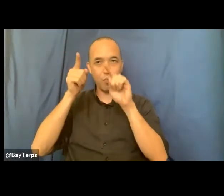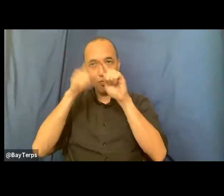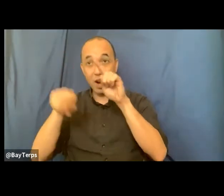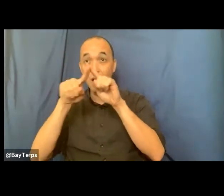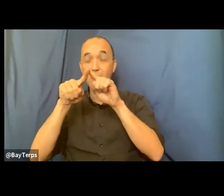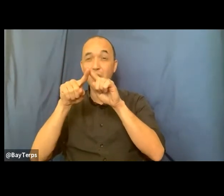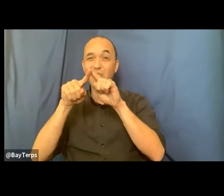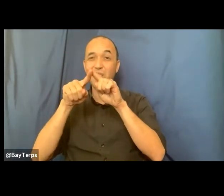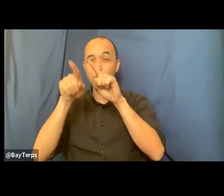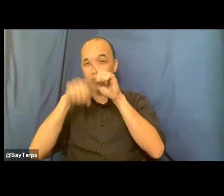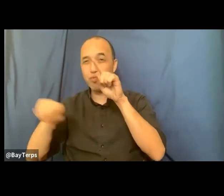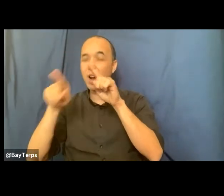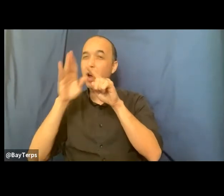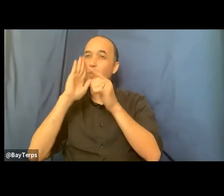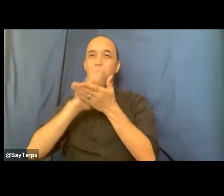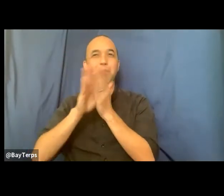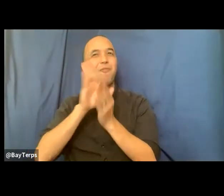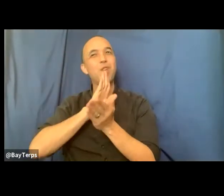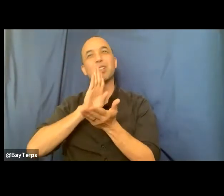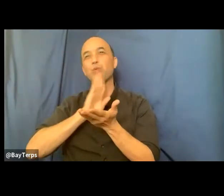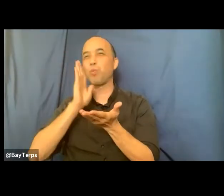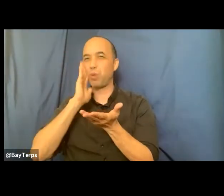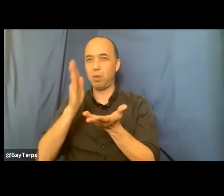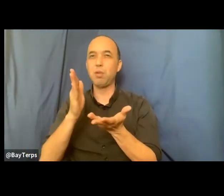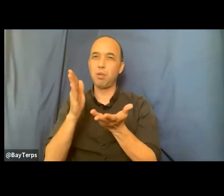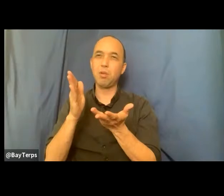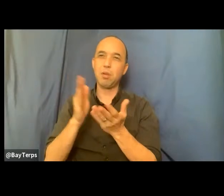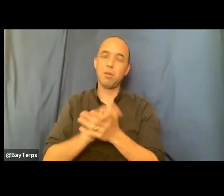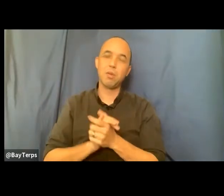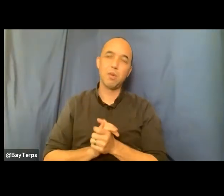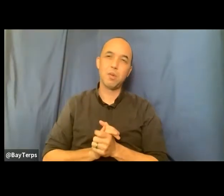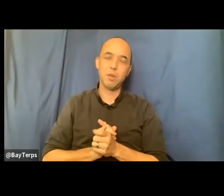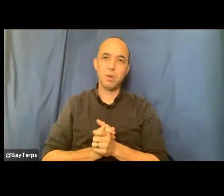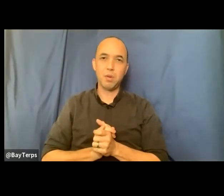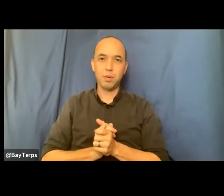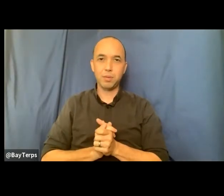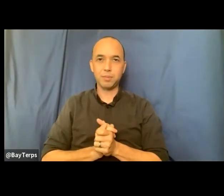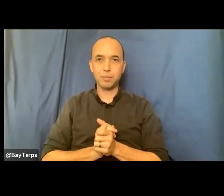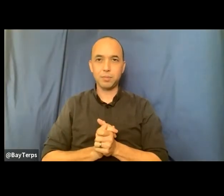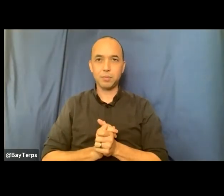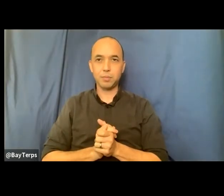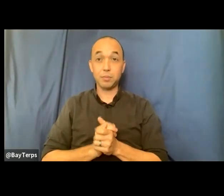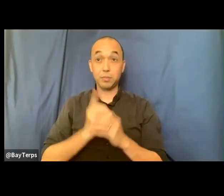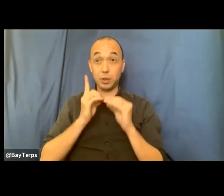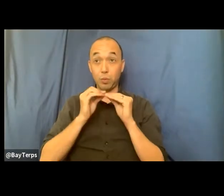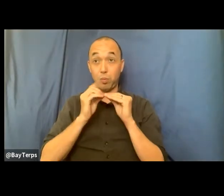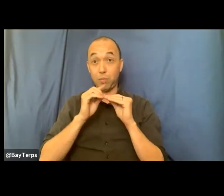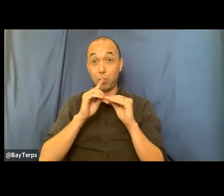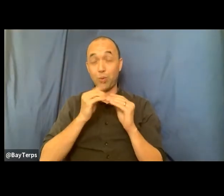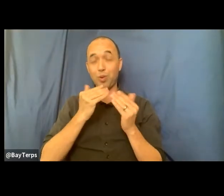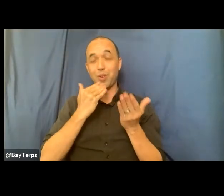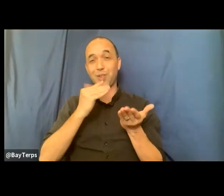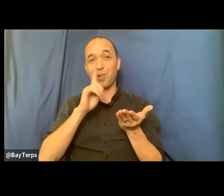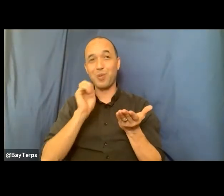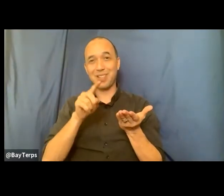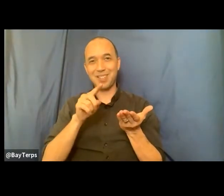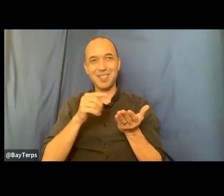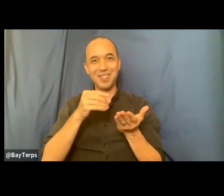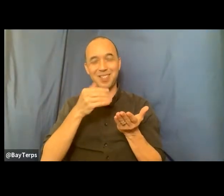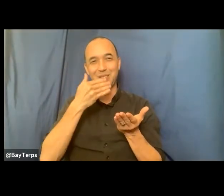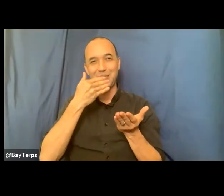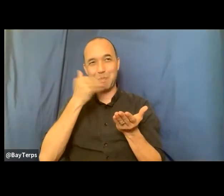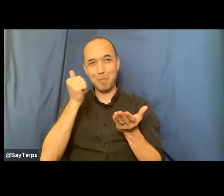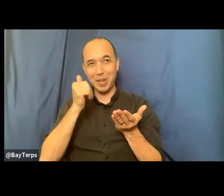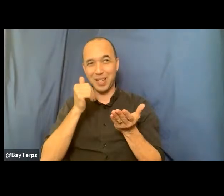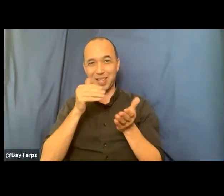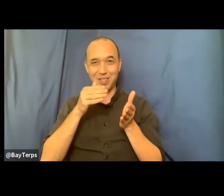trying to do round curving shapes. Um, One more great question coming in: the best way to open the